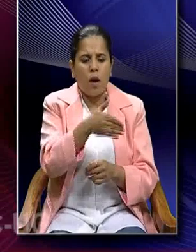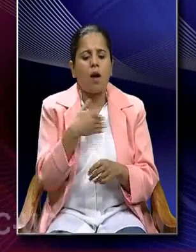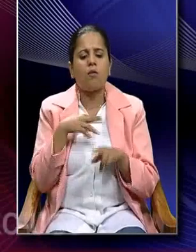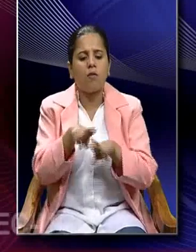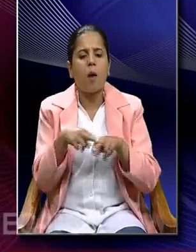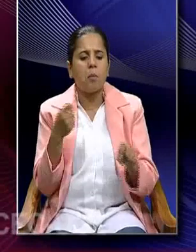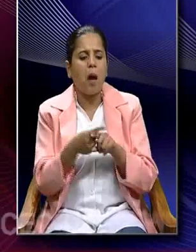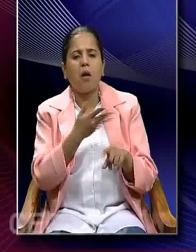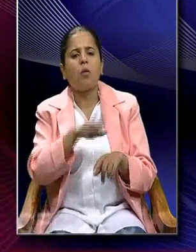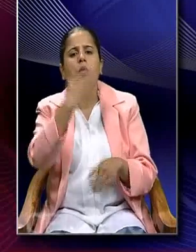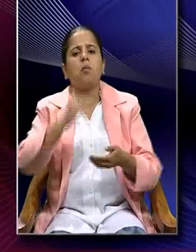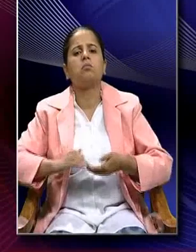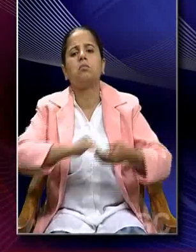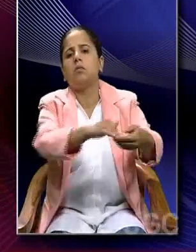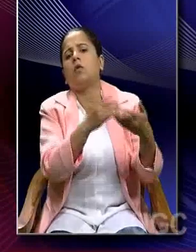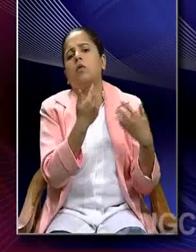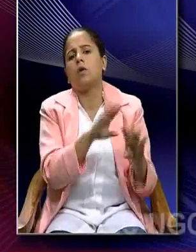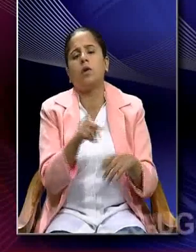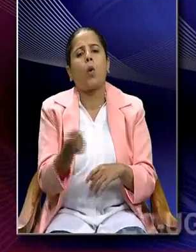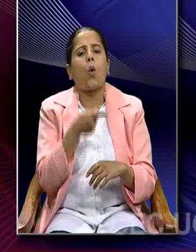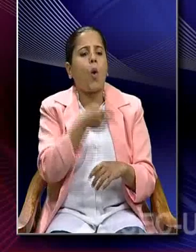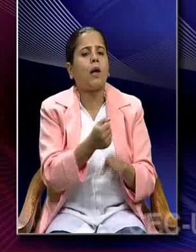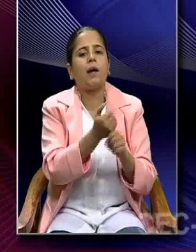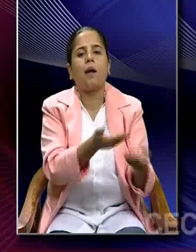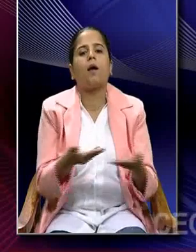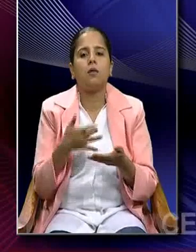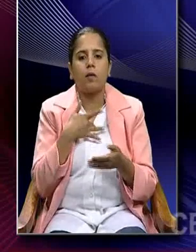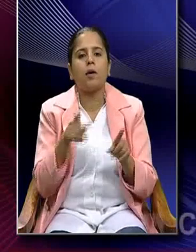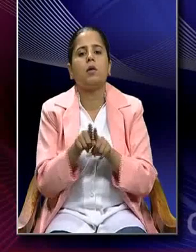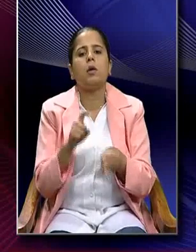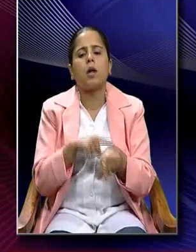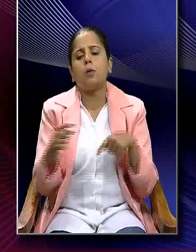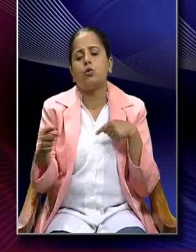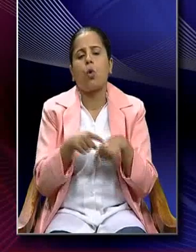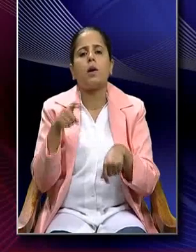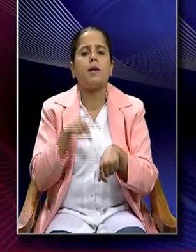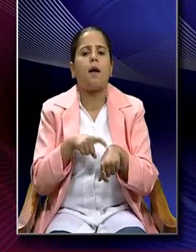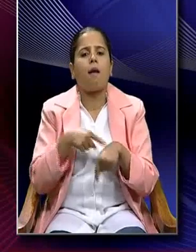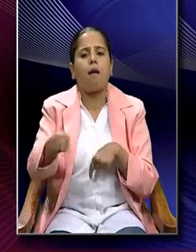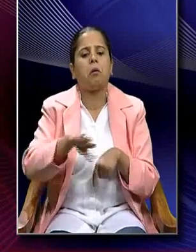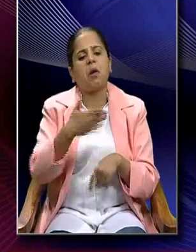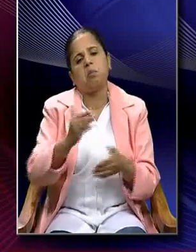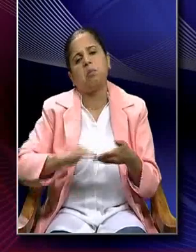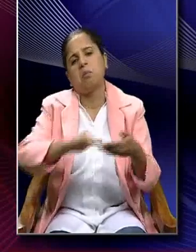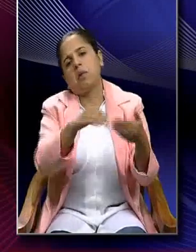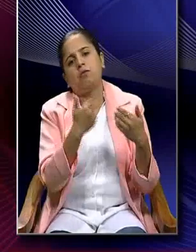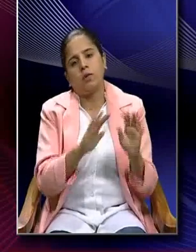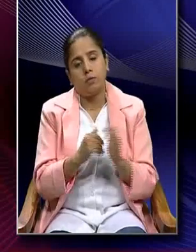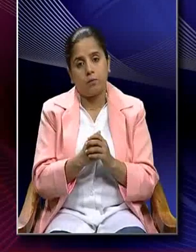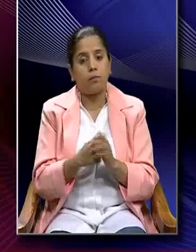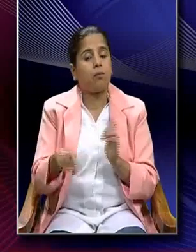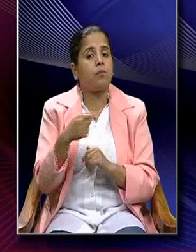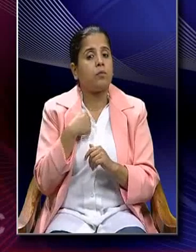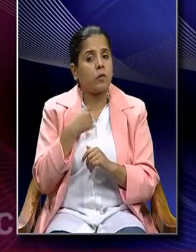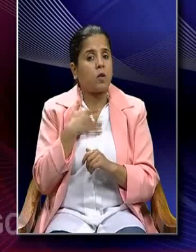the family. She is just a mehman or a guest for a short while. Now, I use